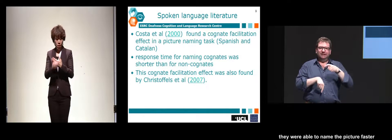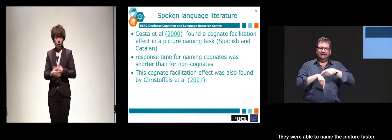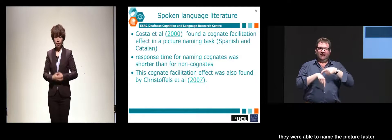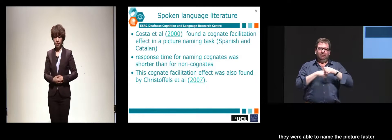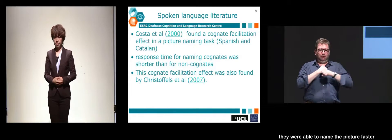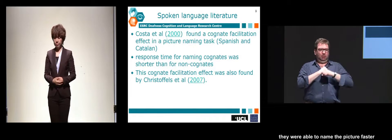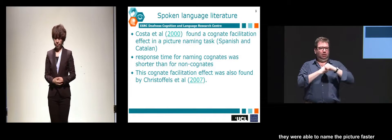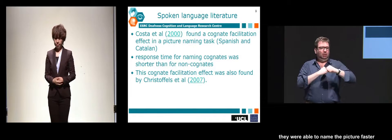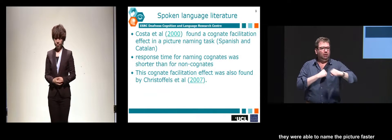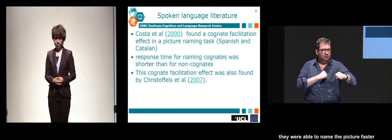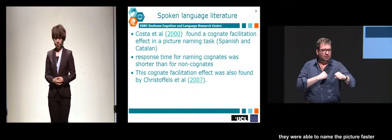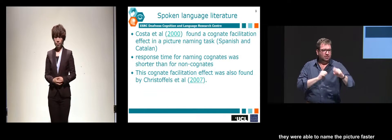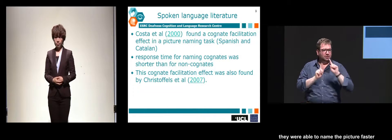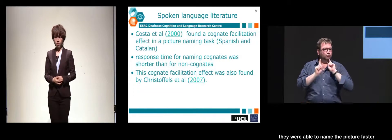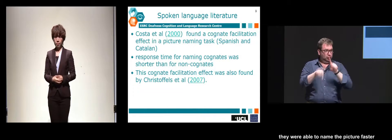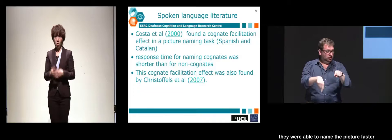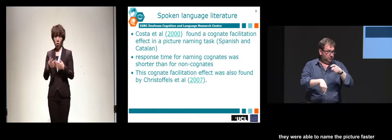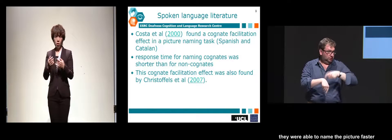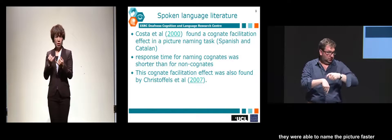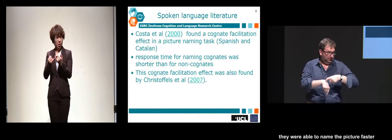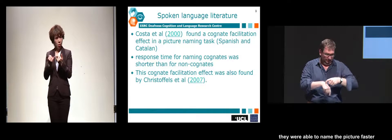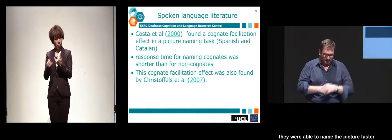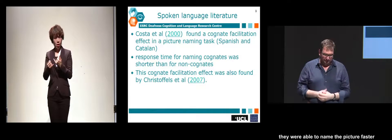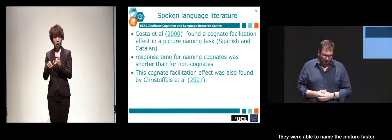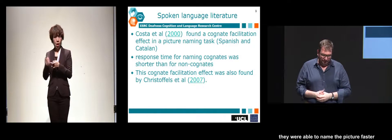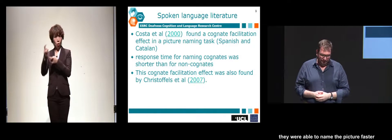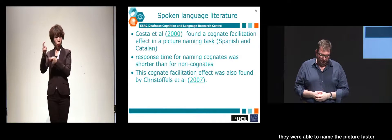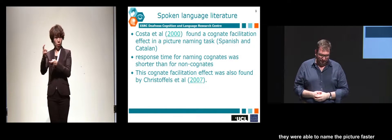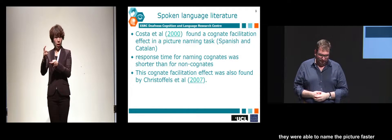picture faster than when the words were different.